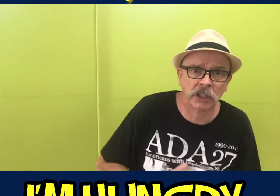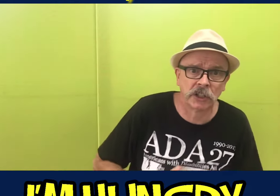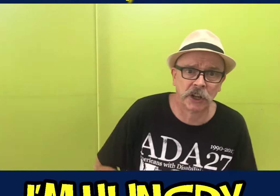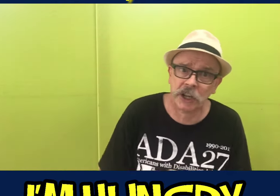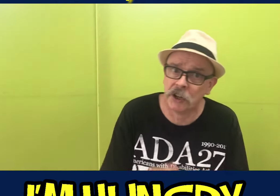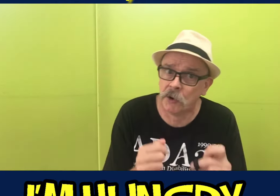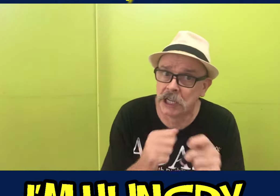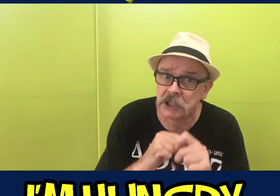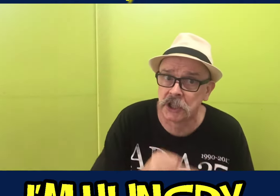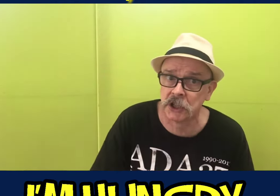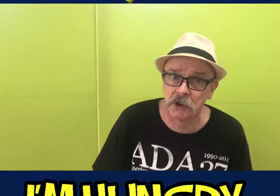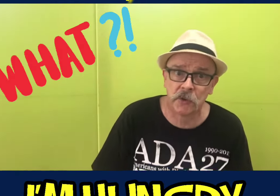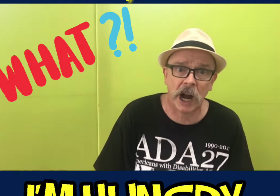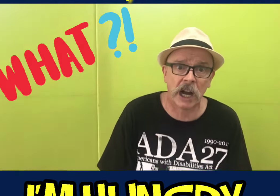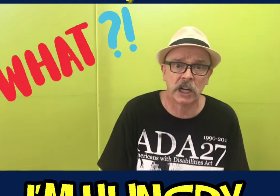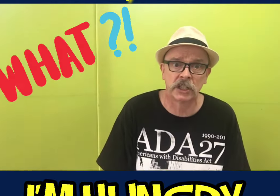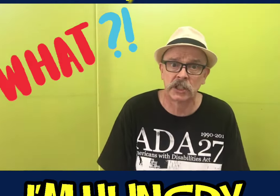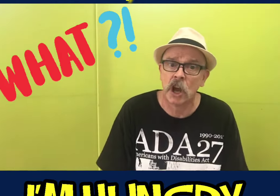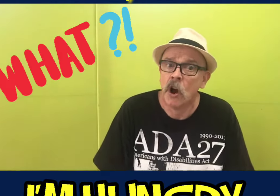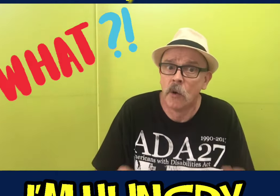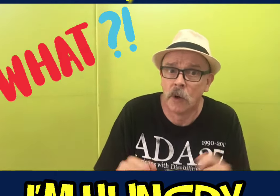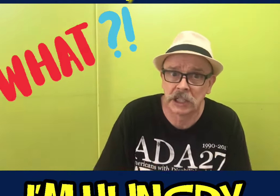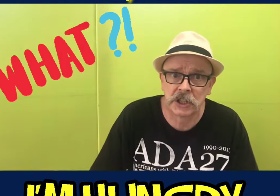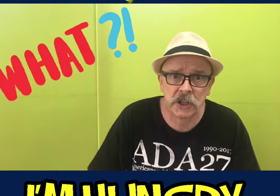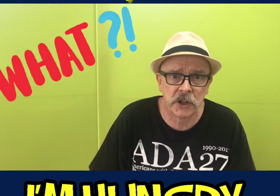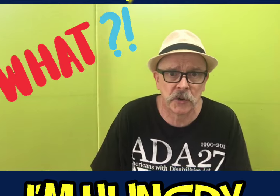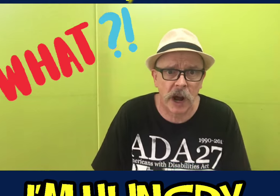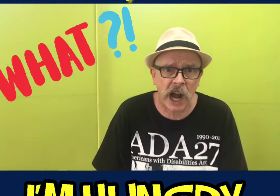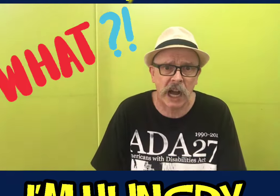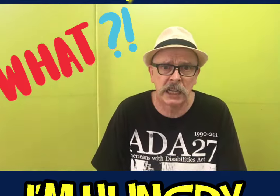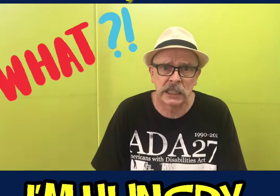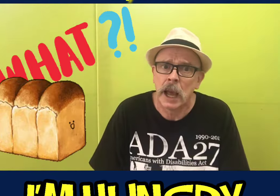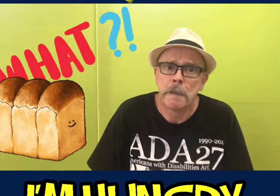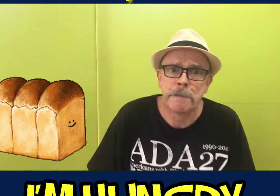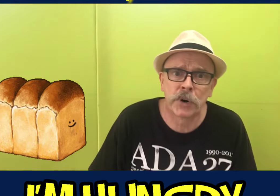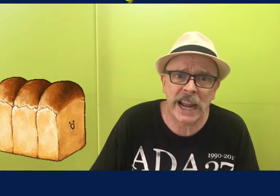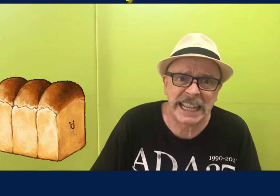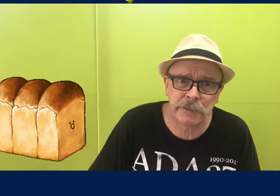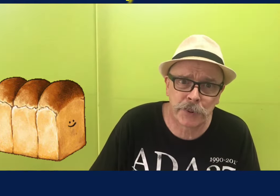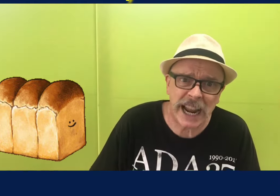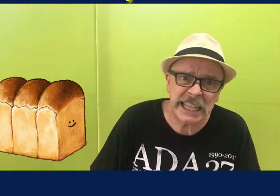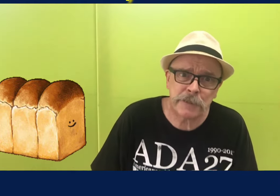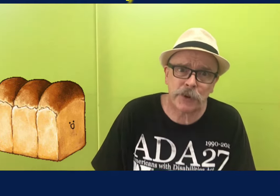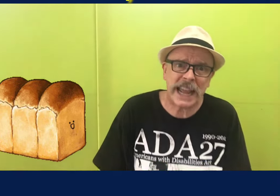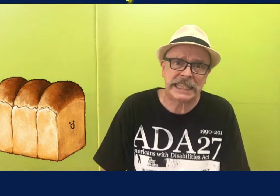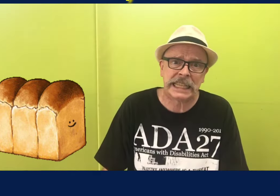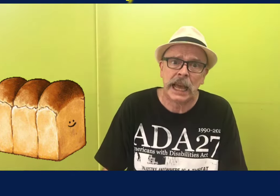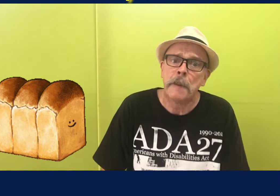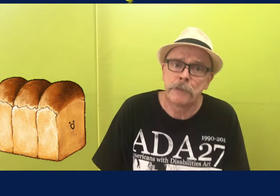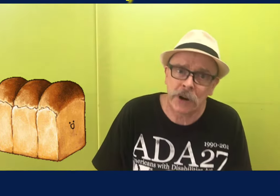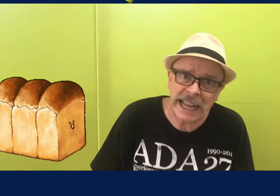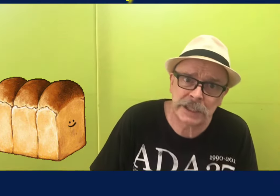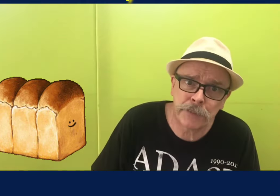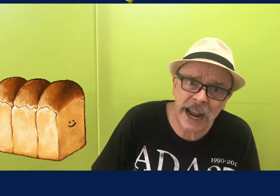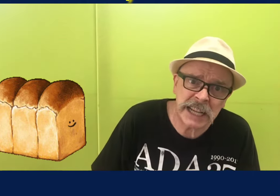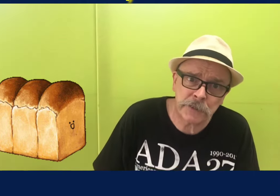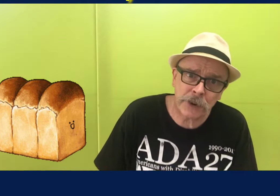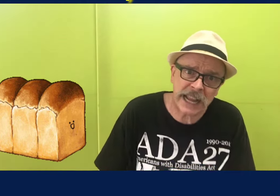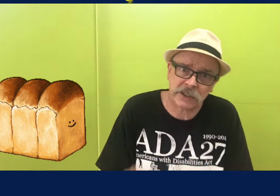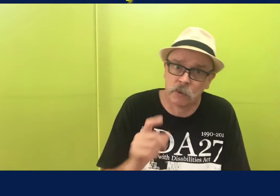I'm hungry. What do you want? What do you want? Bread. Bread. What